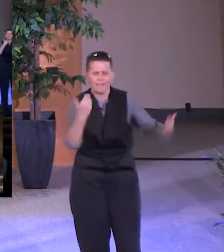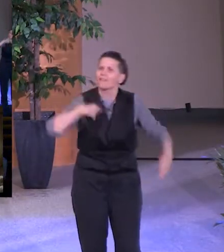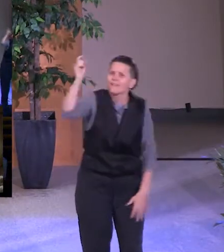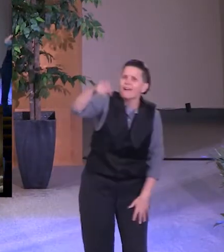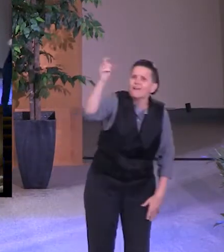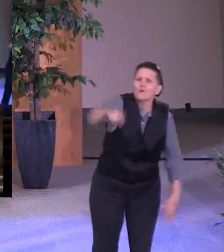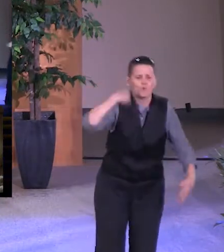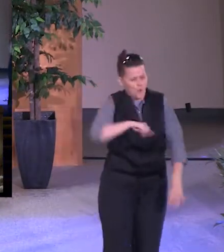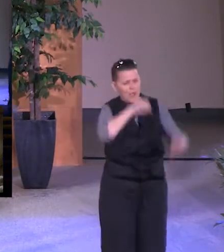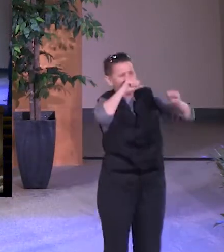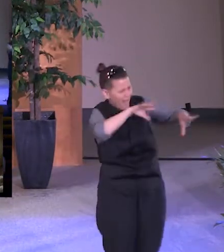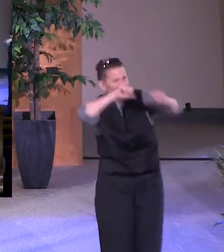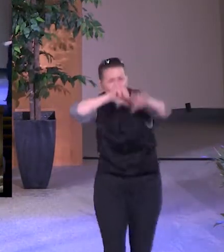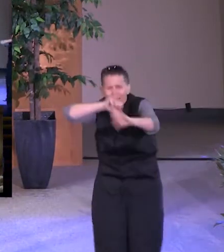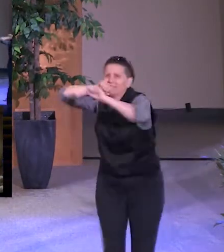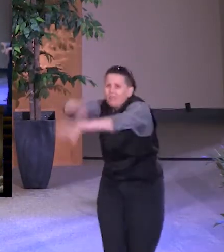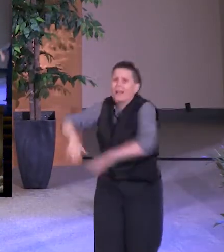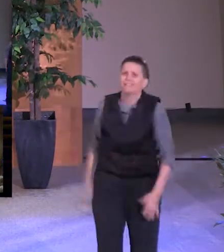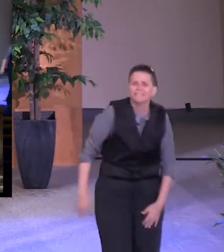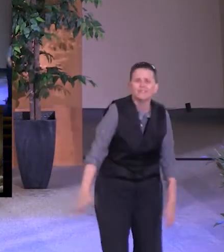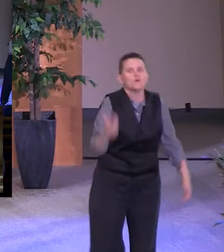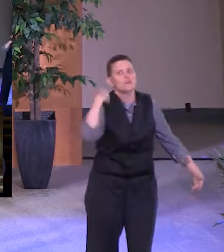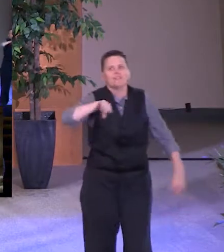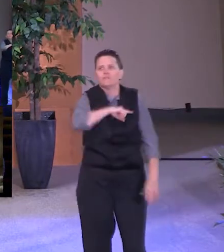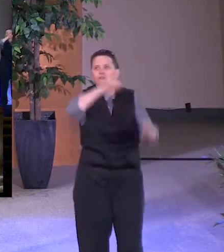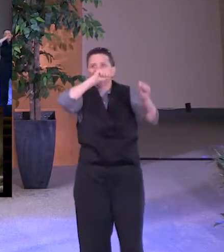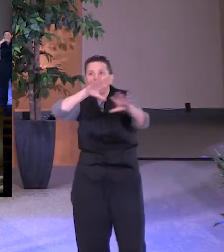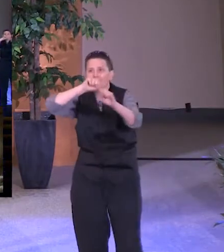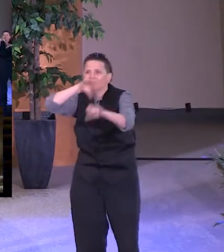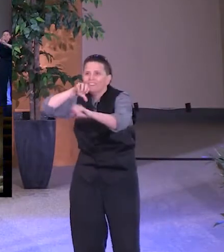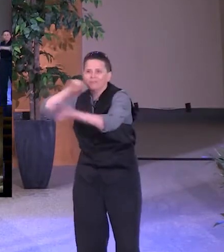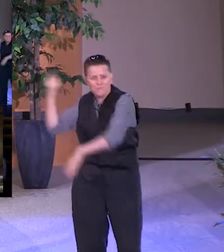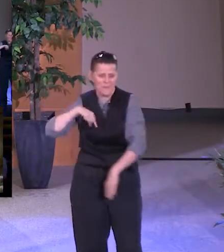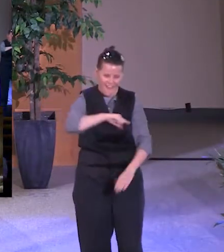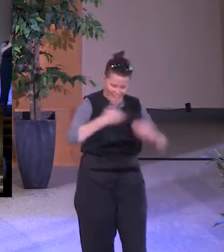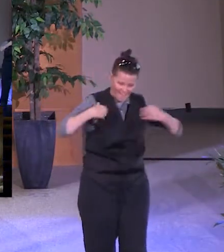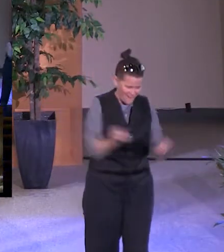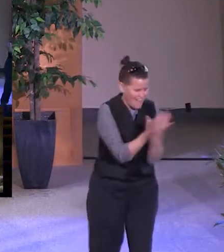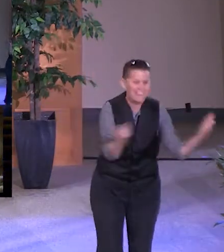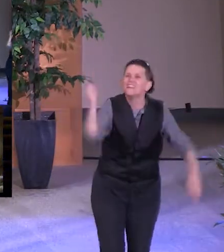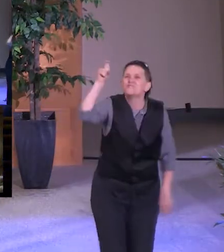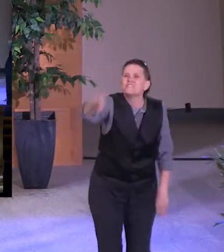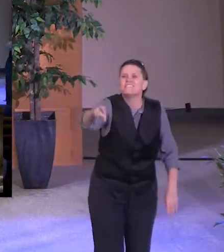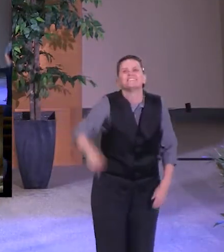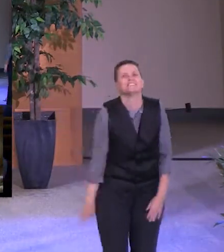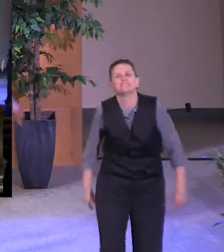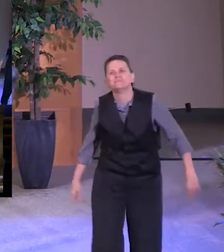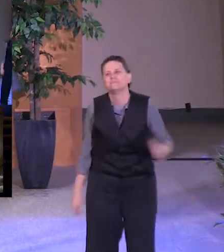we're blessed. We got everything we need. I said we're blessed. We got everything we need. Oh,